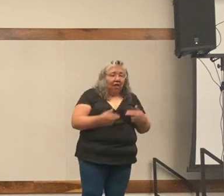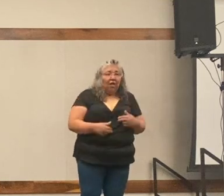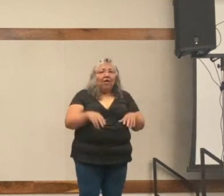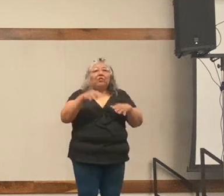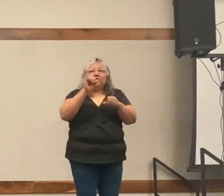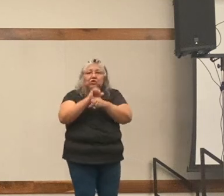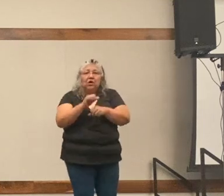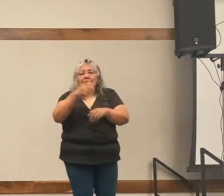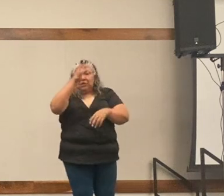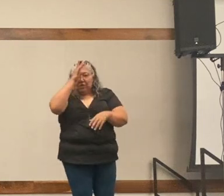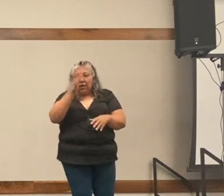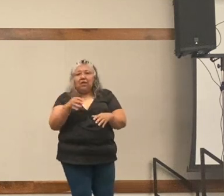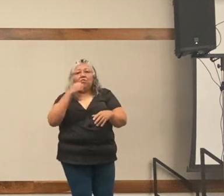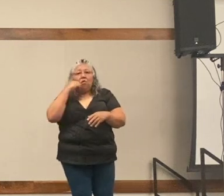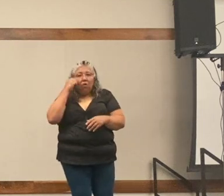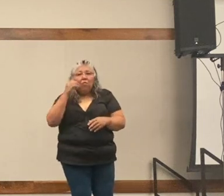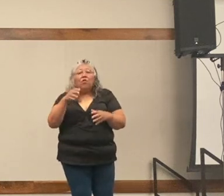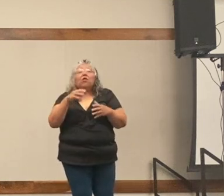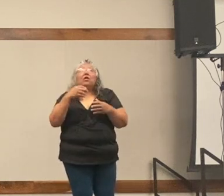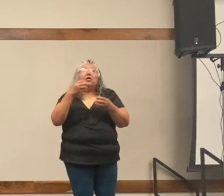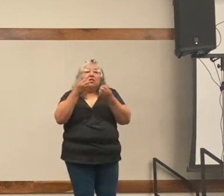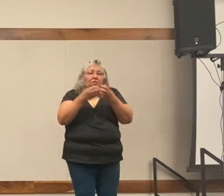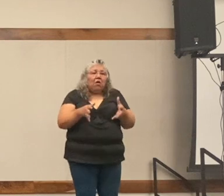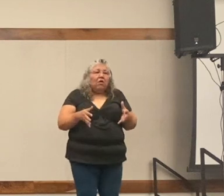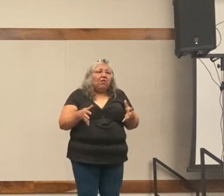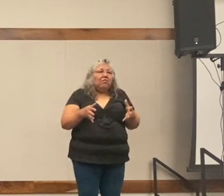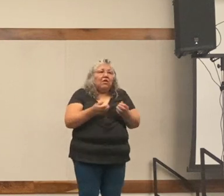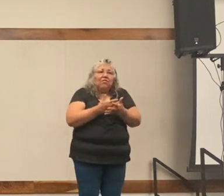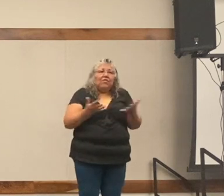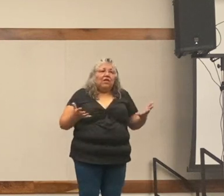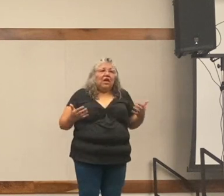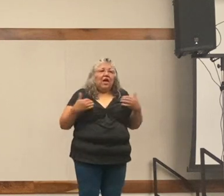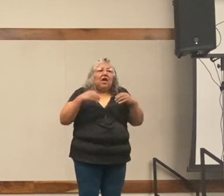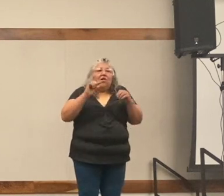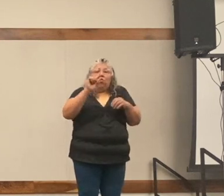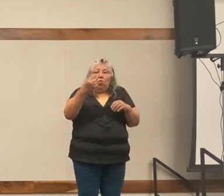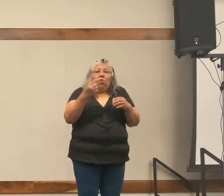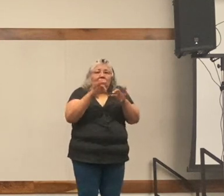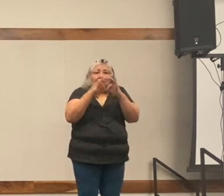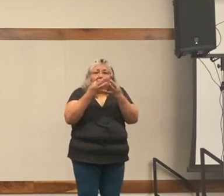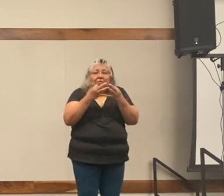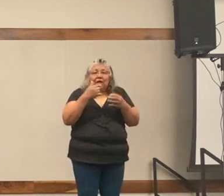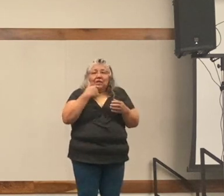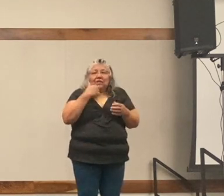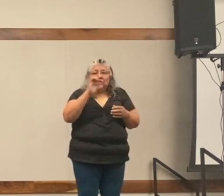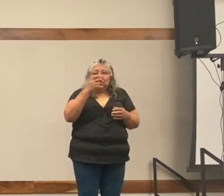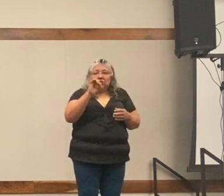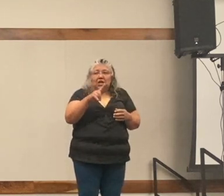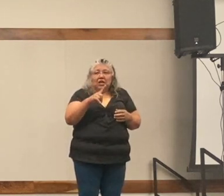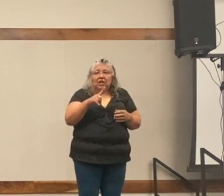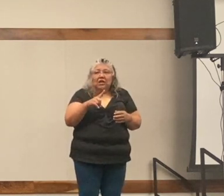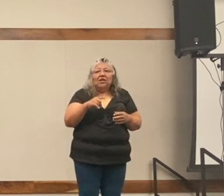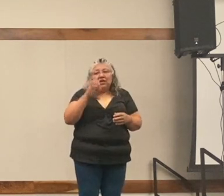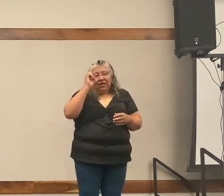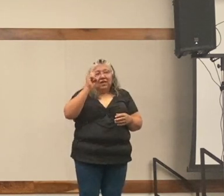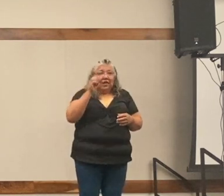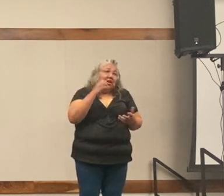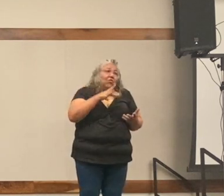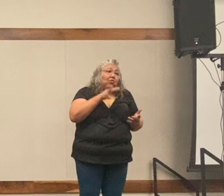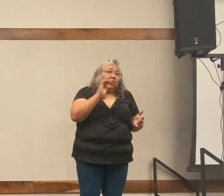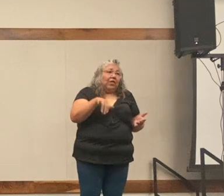lost his dad. He lost his home. He lost his wealth, right? He had nothing but his family. Right? I told Chad I was going to say that. He's cool with it.